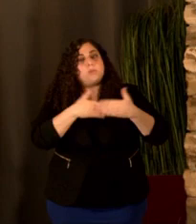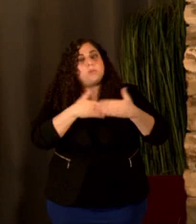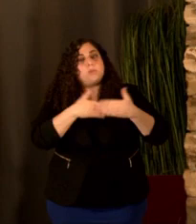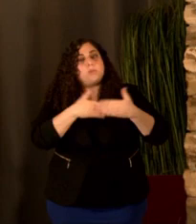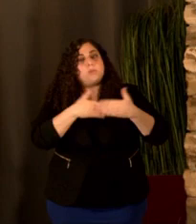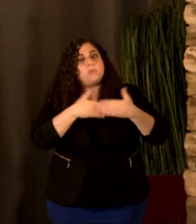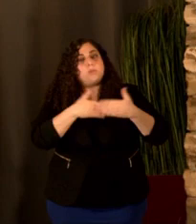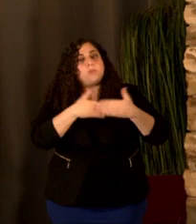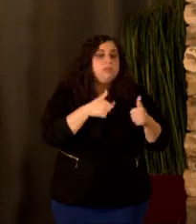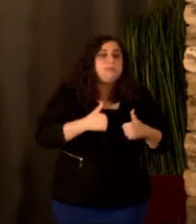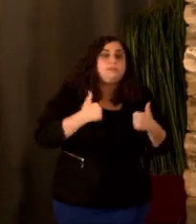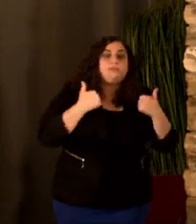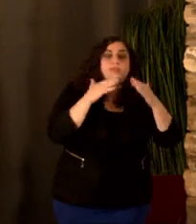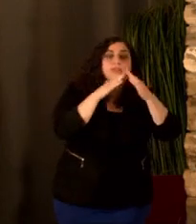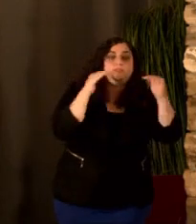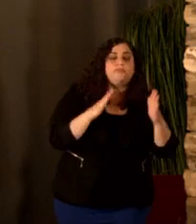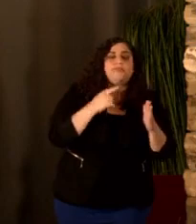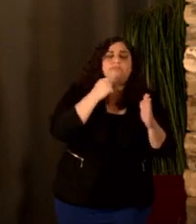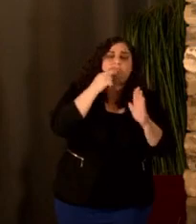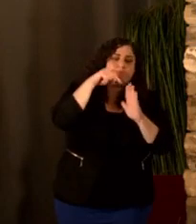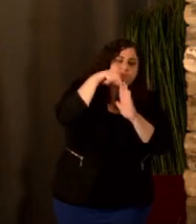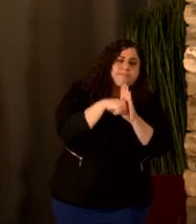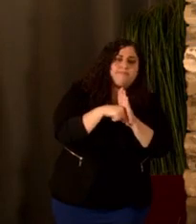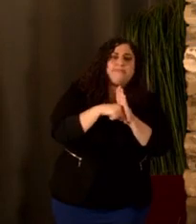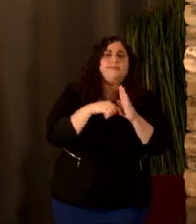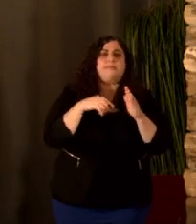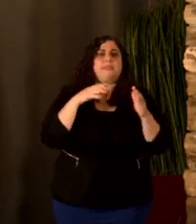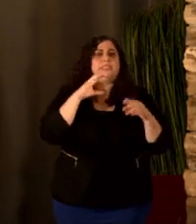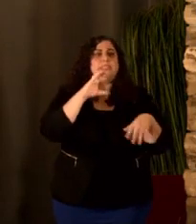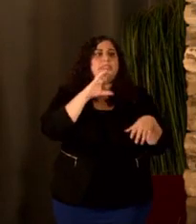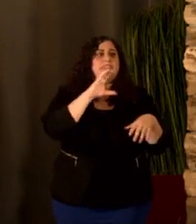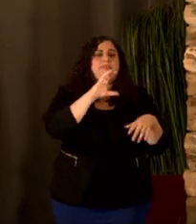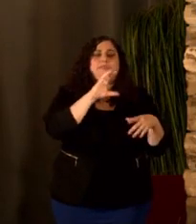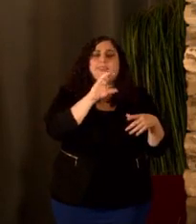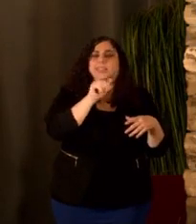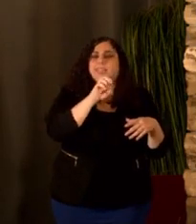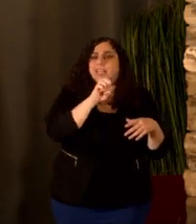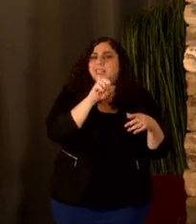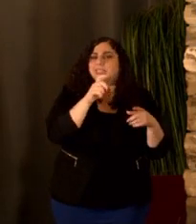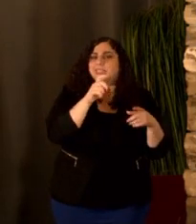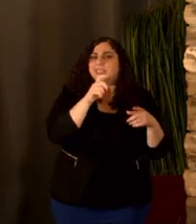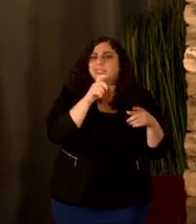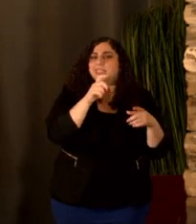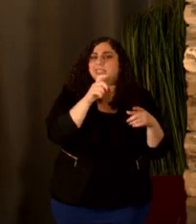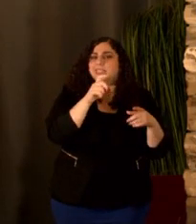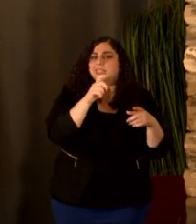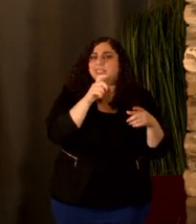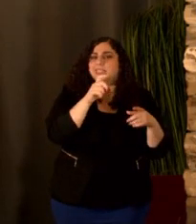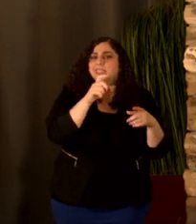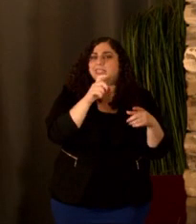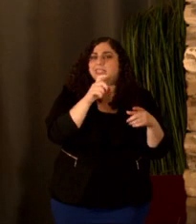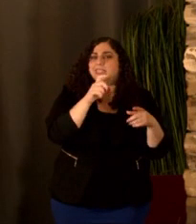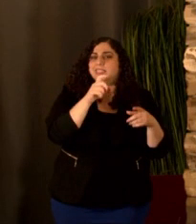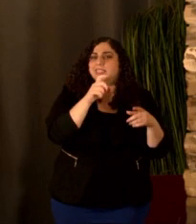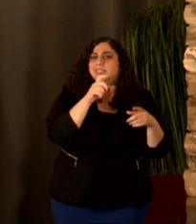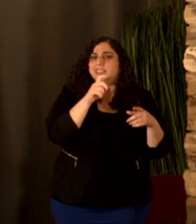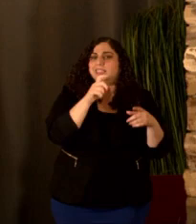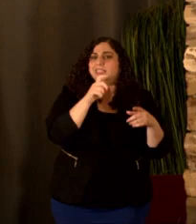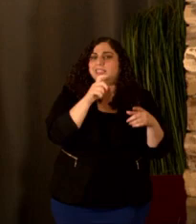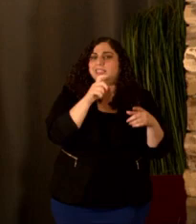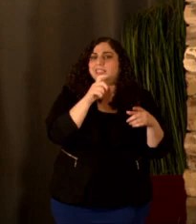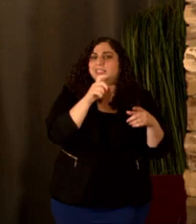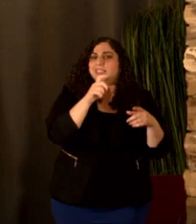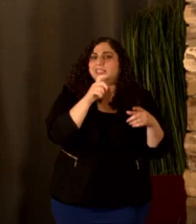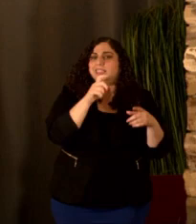intensive services, case management, behavioral health, integration, the broader behavioral health frame